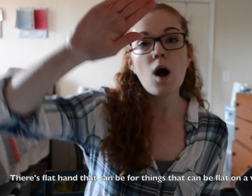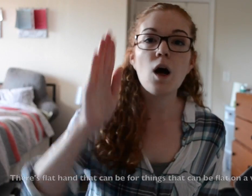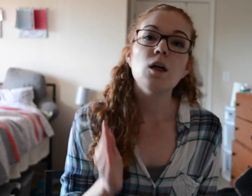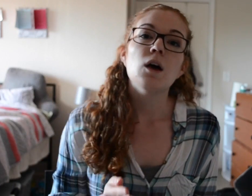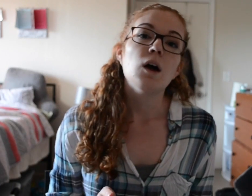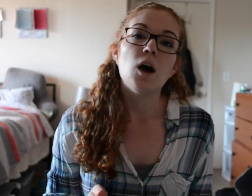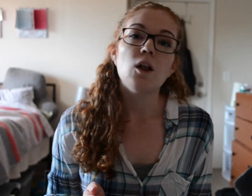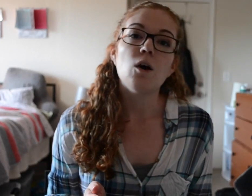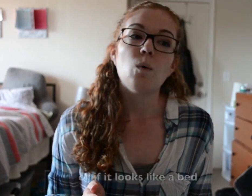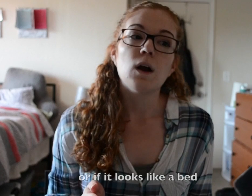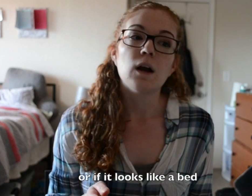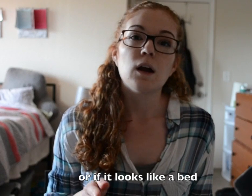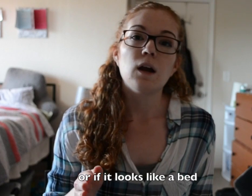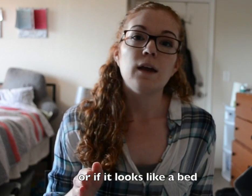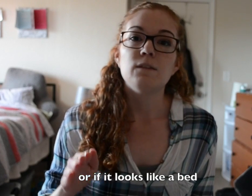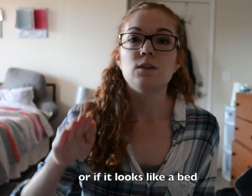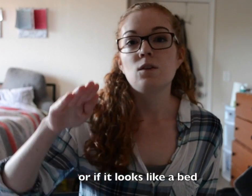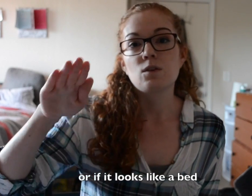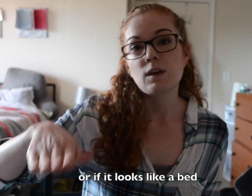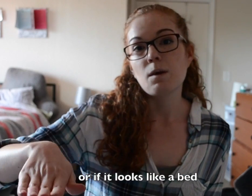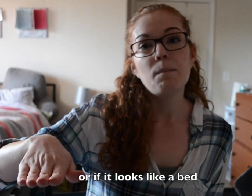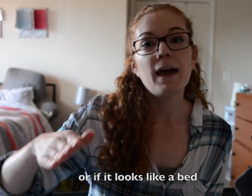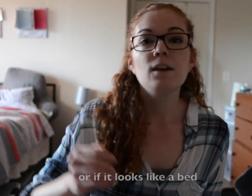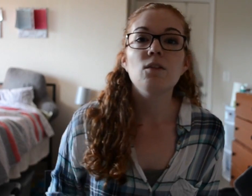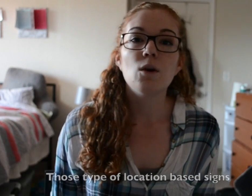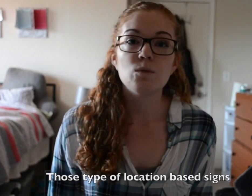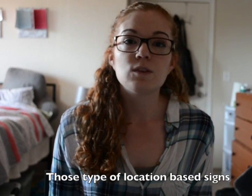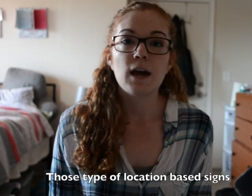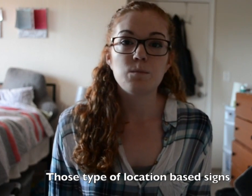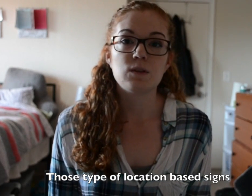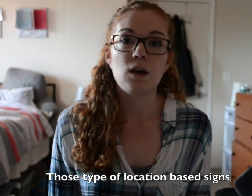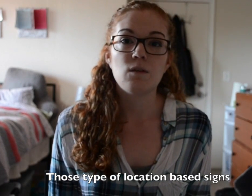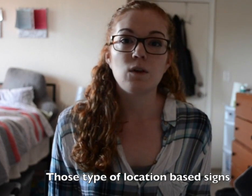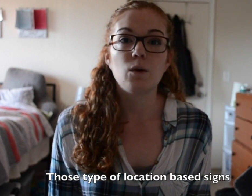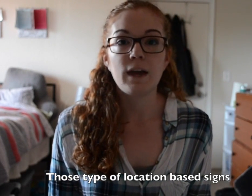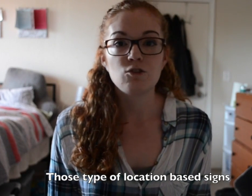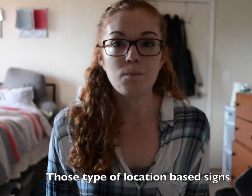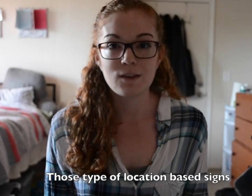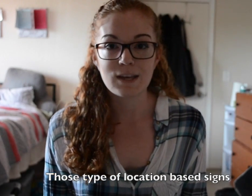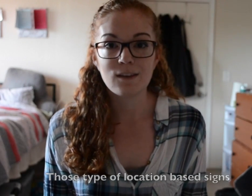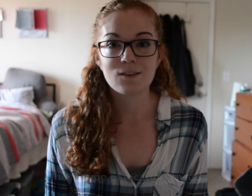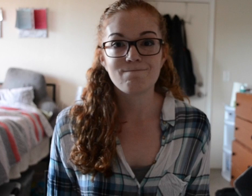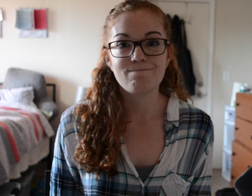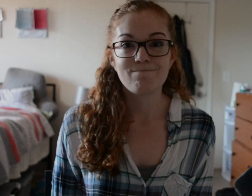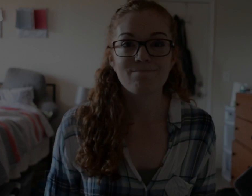wall, or if it looks like a bed, those types of location-based signs.